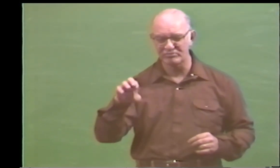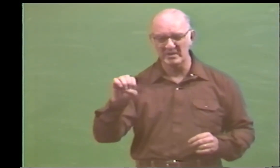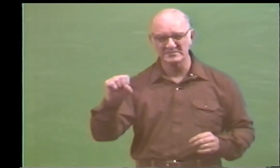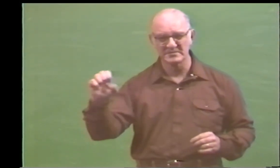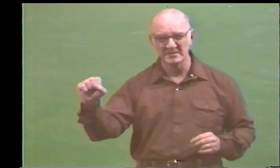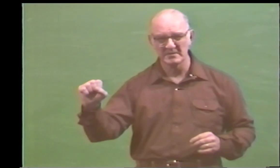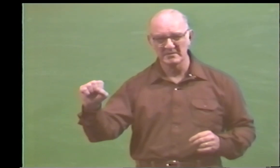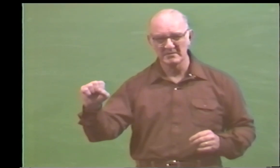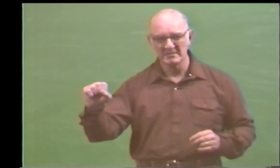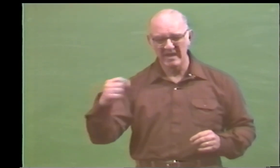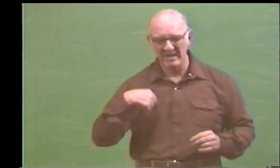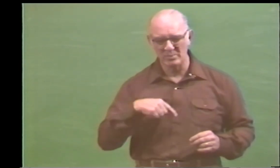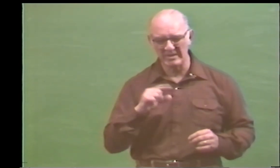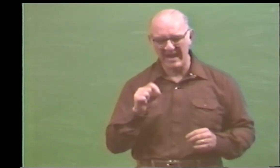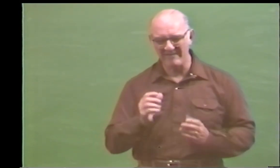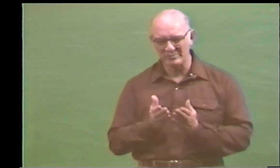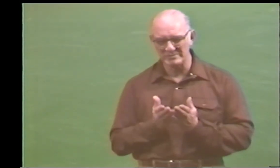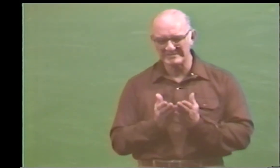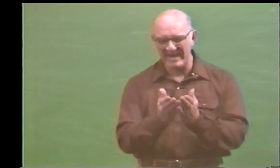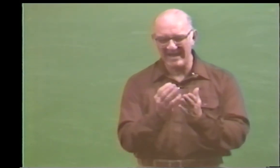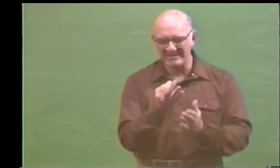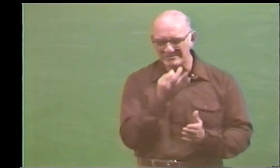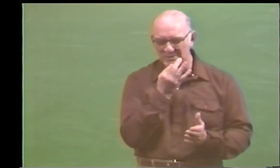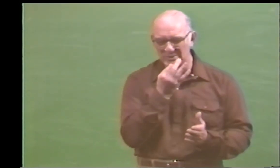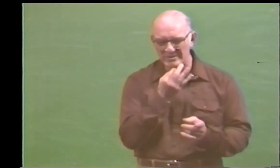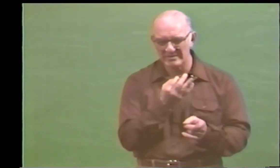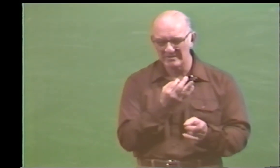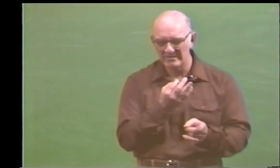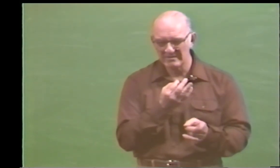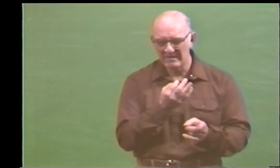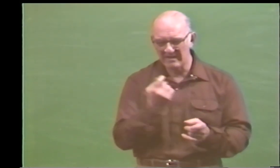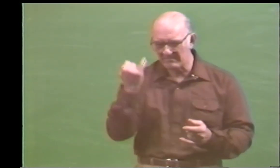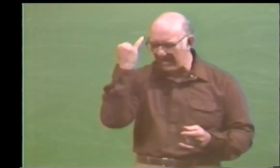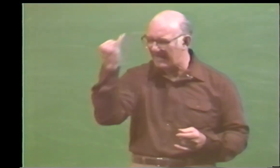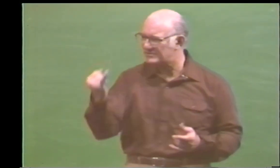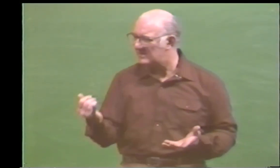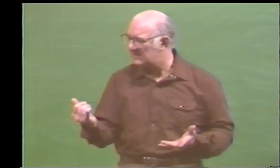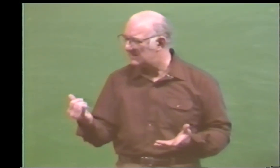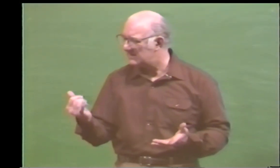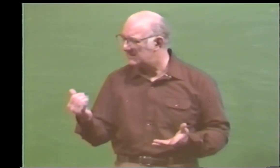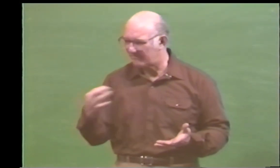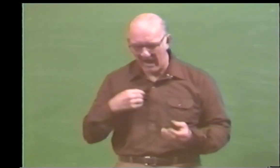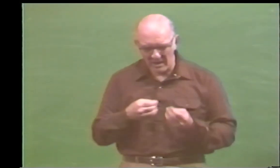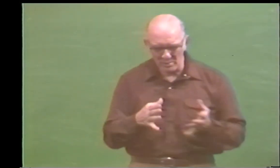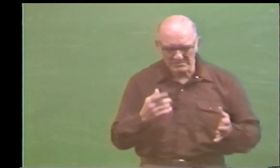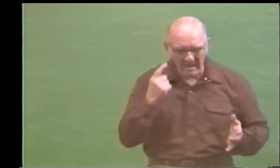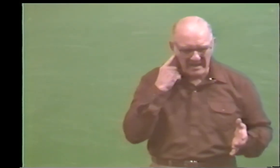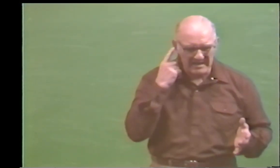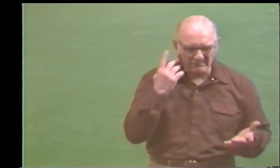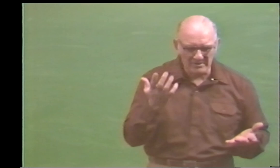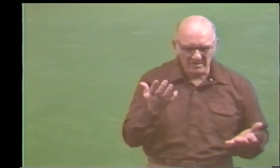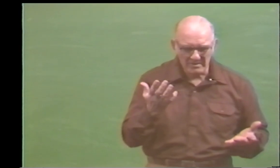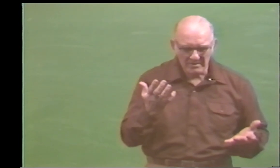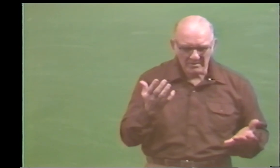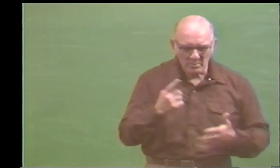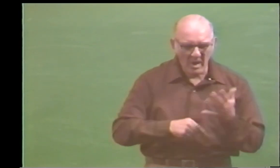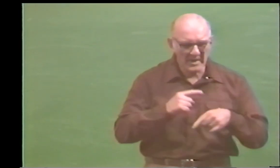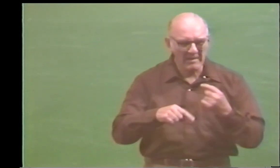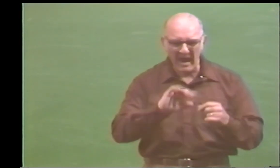Empress. And we have to sail soon. And imagine, if I lose my hearing, what about